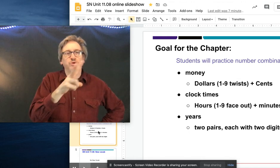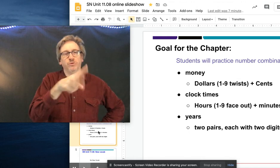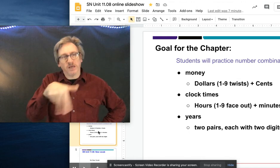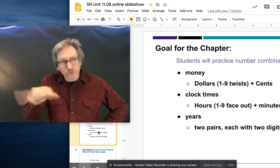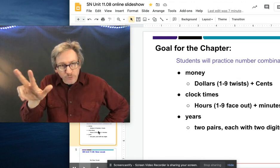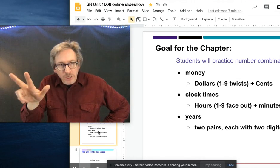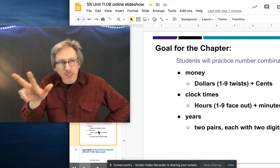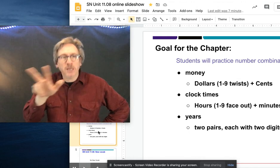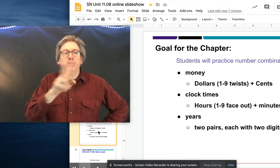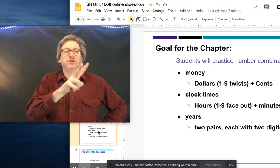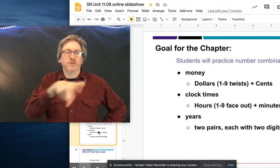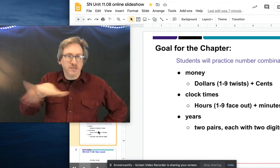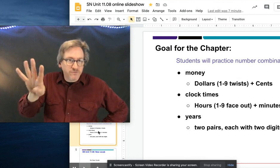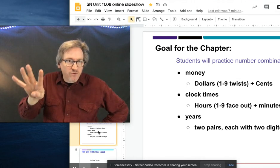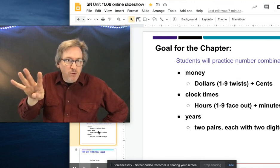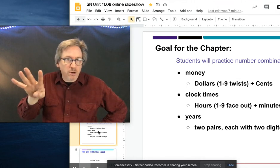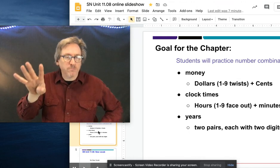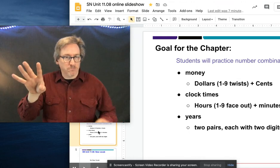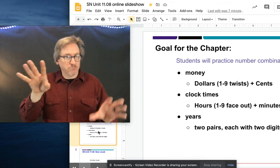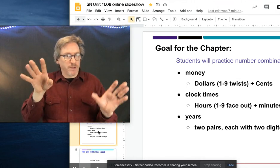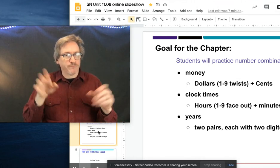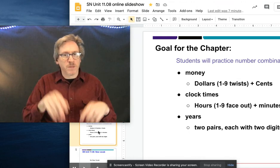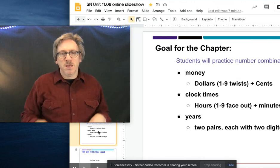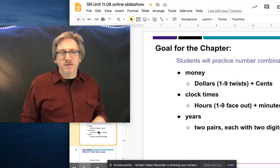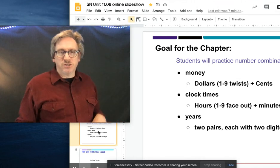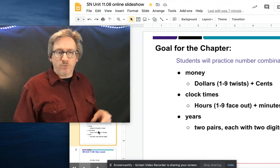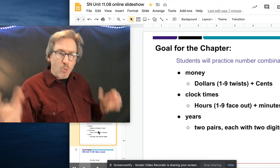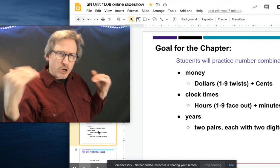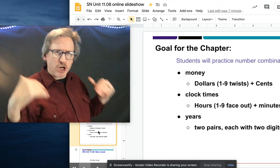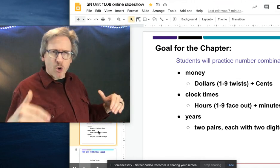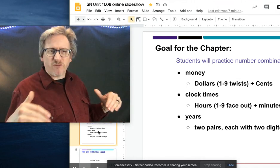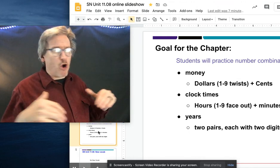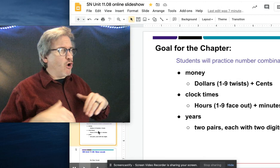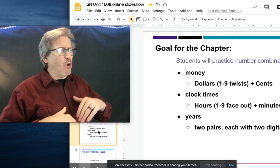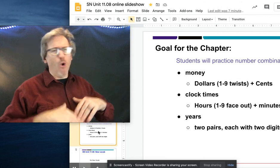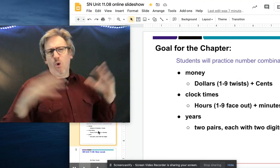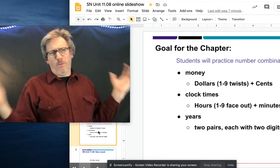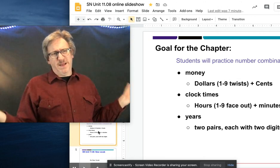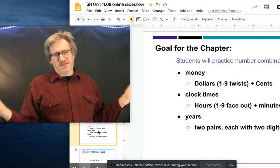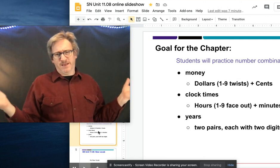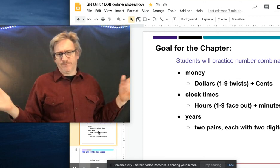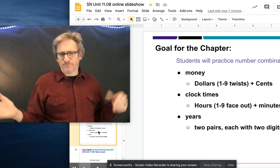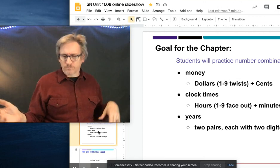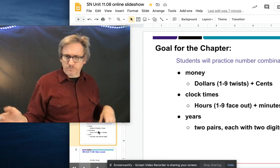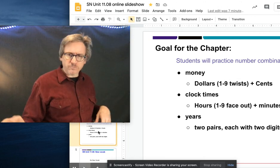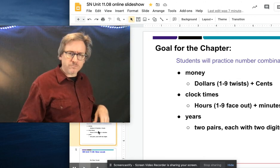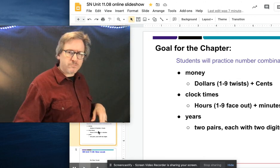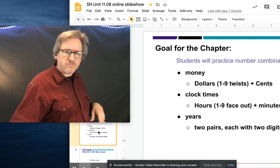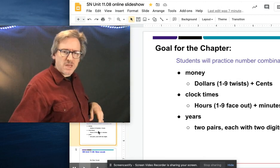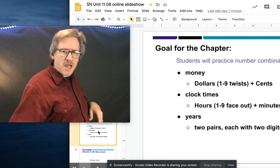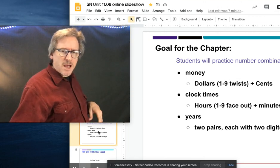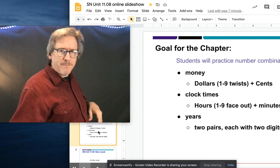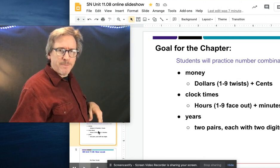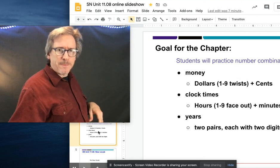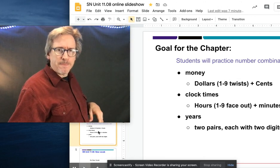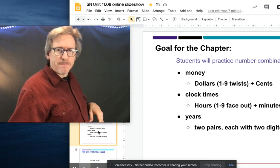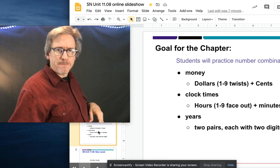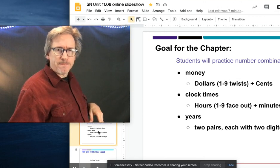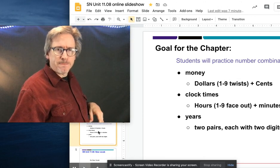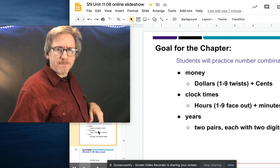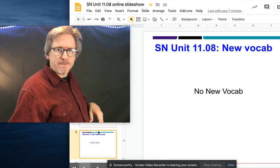2002, 2003, 2004. Okay. So we're going to go over a whole mess of them.